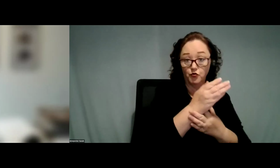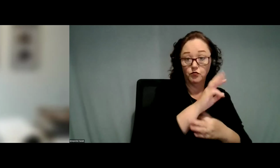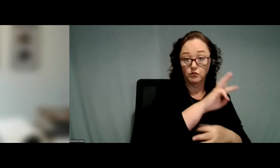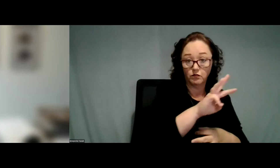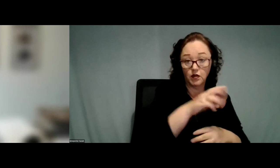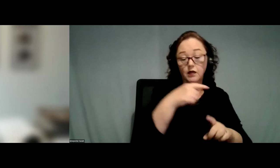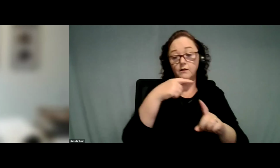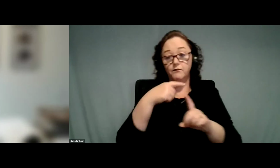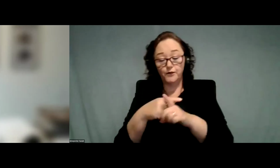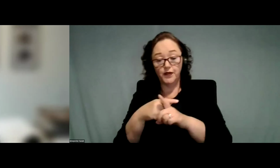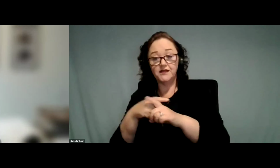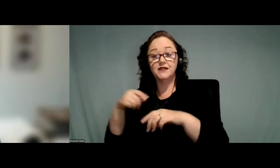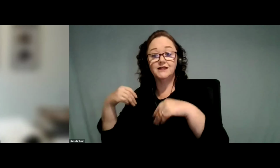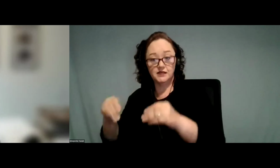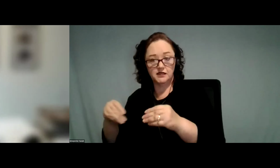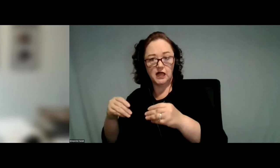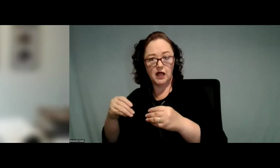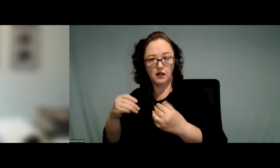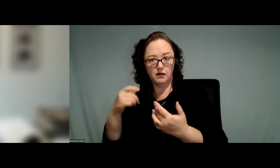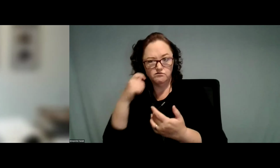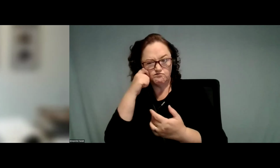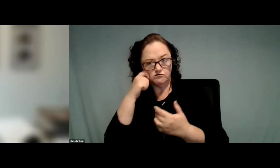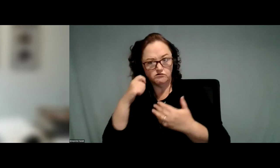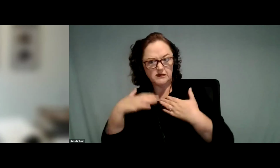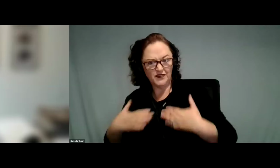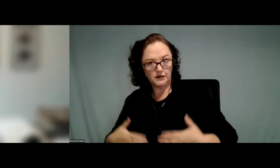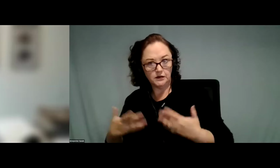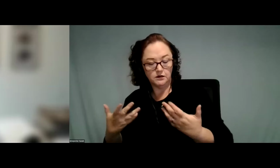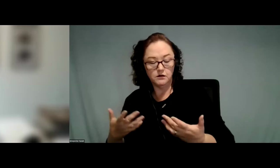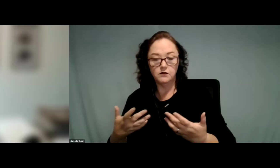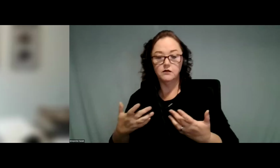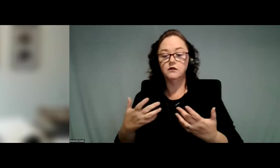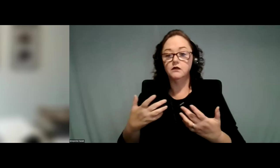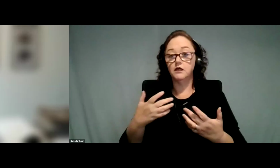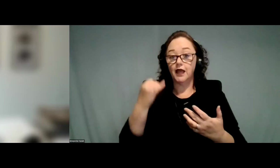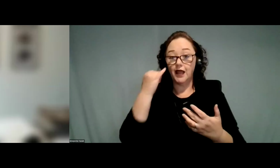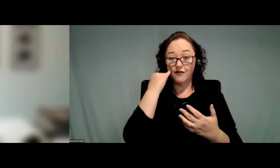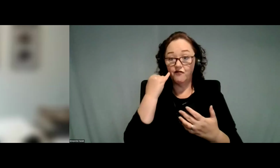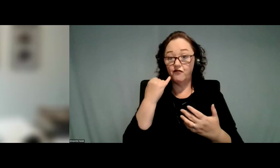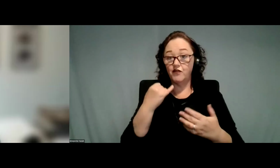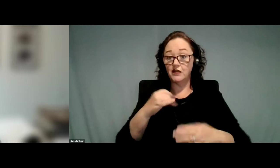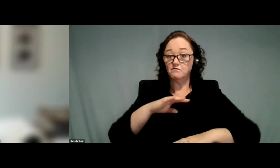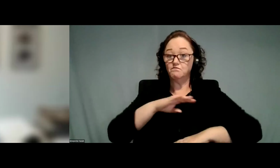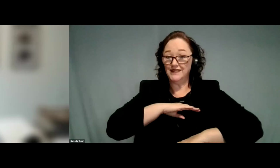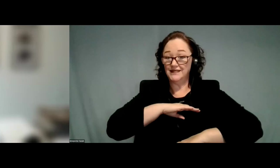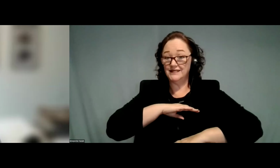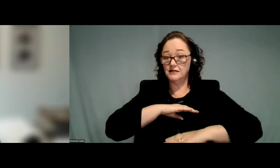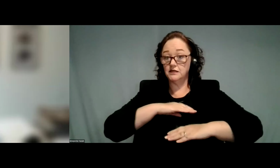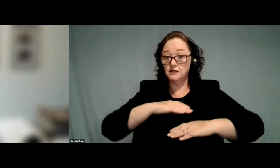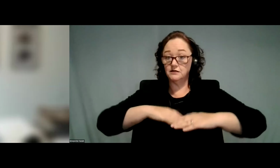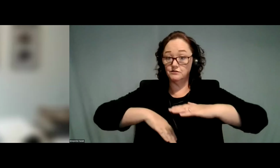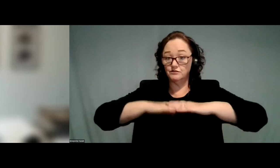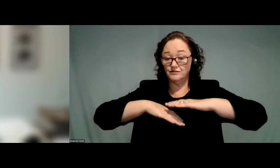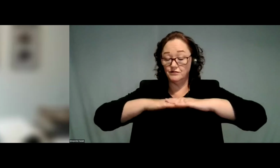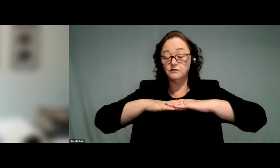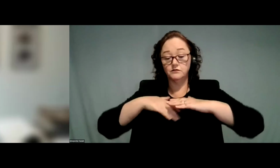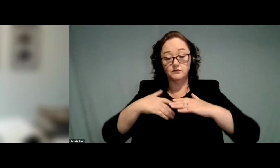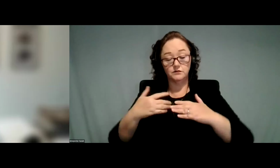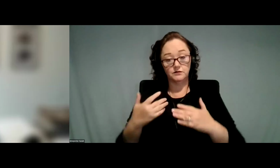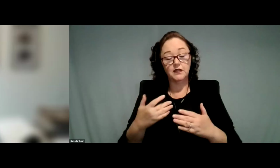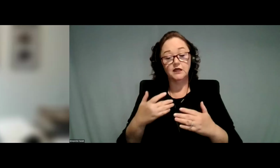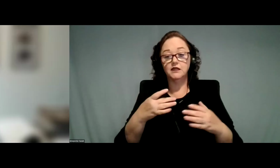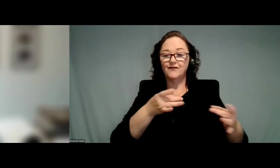marketplace facilitator that meets the nexus threshold, then the facilitator itself has the obligation